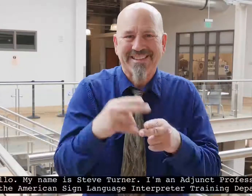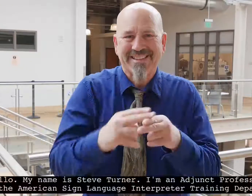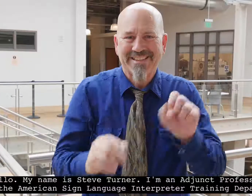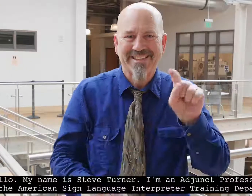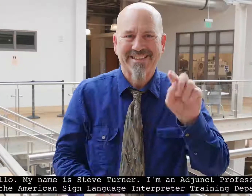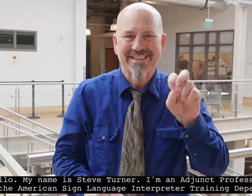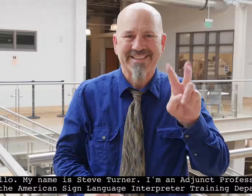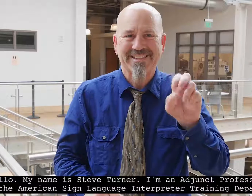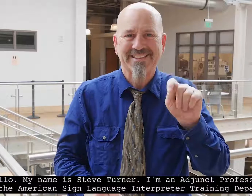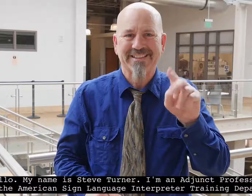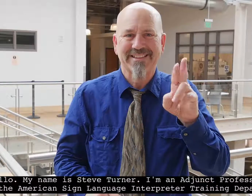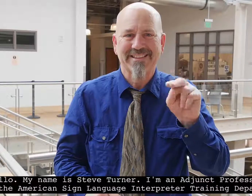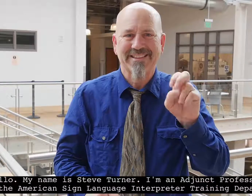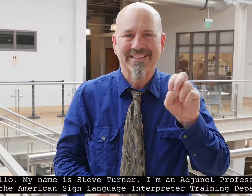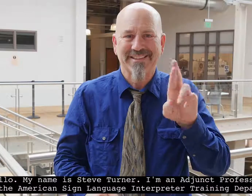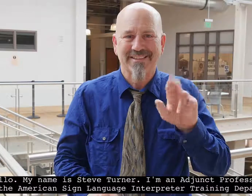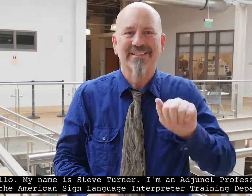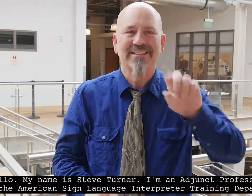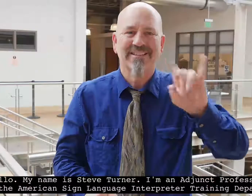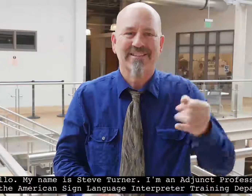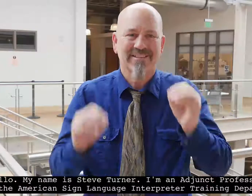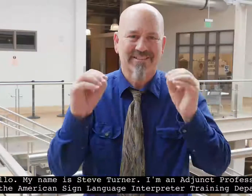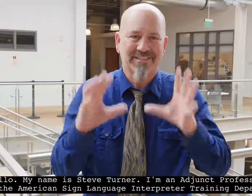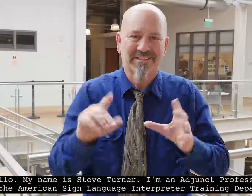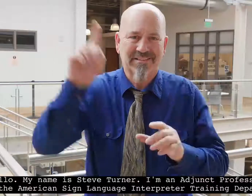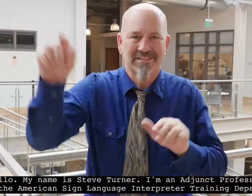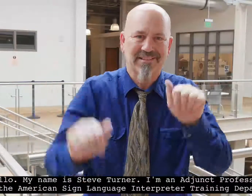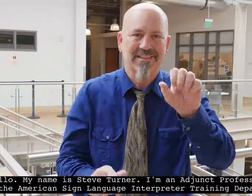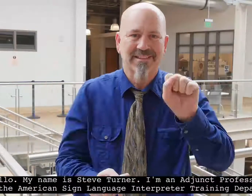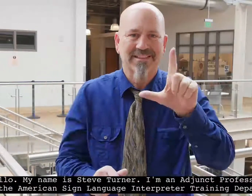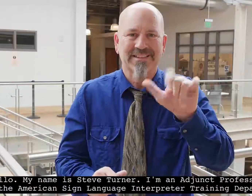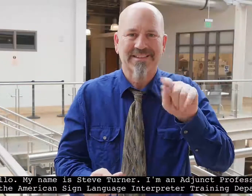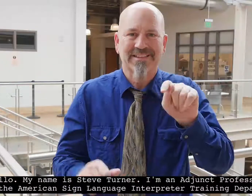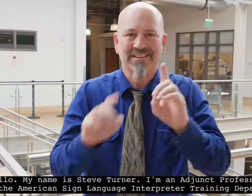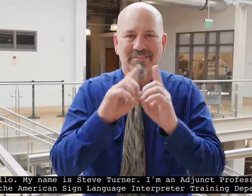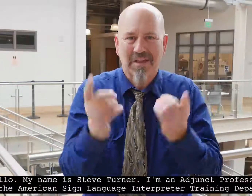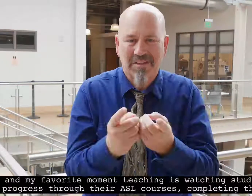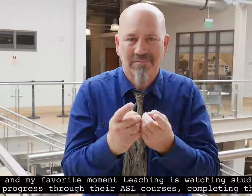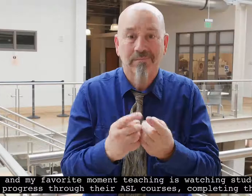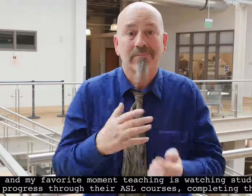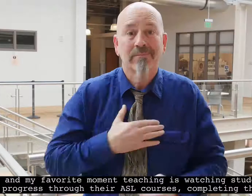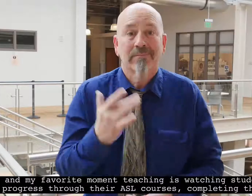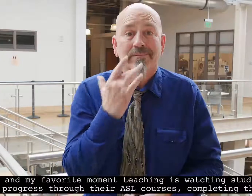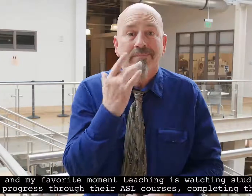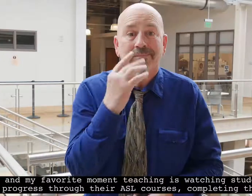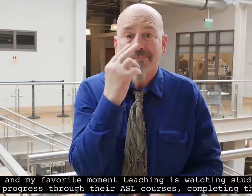Hello, my name is Steve Turner. I'm an adjunct professor with the American Sign Language Interpreter Training Department,